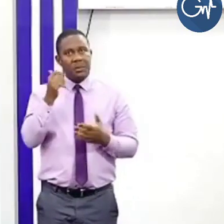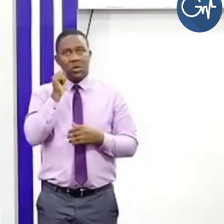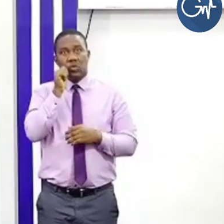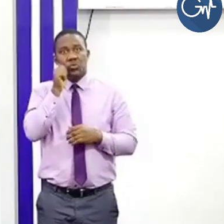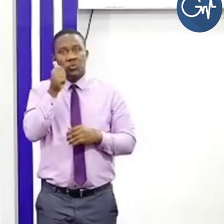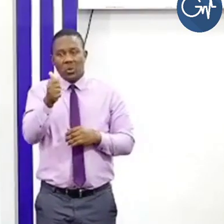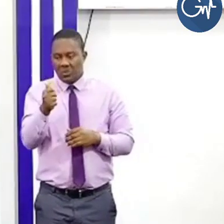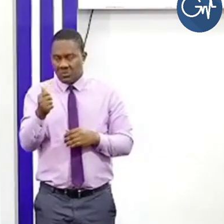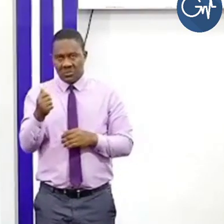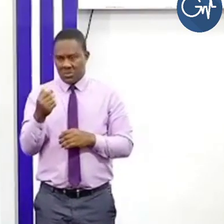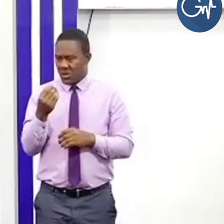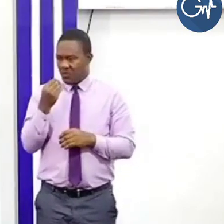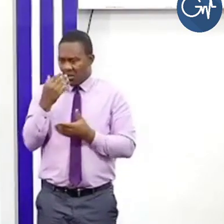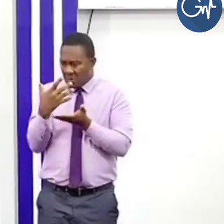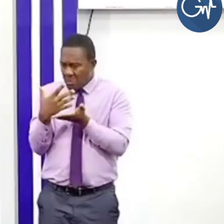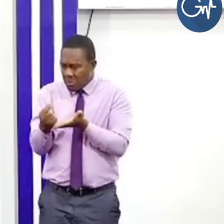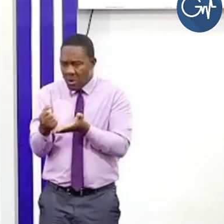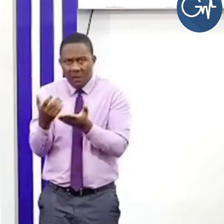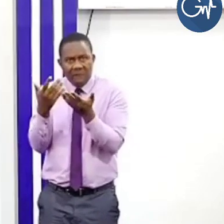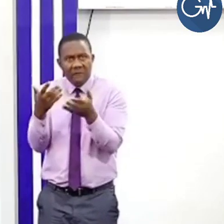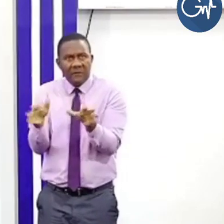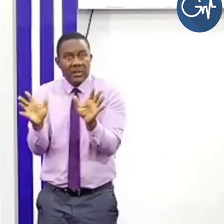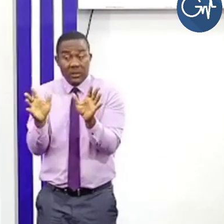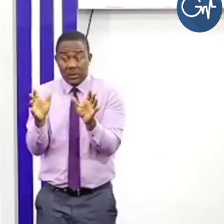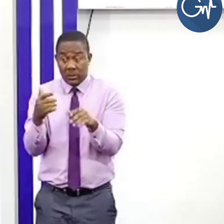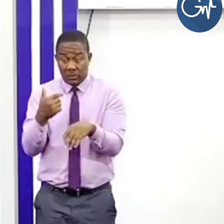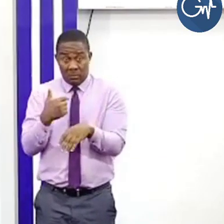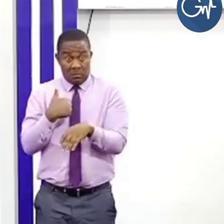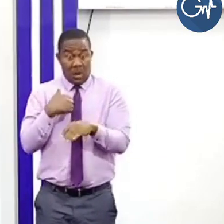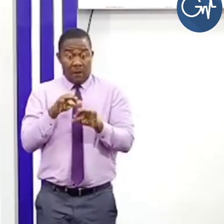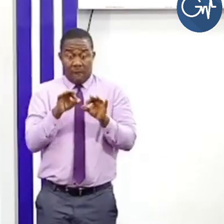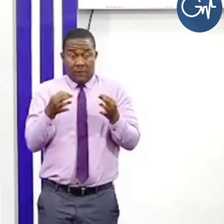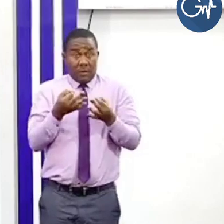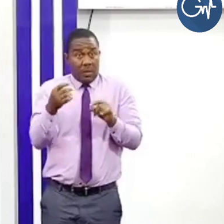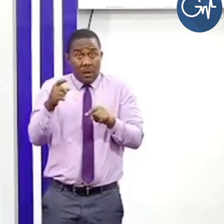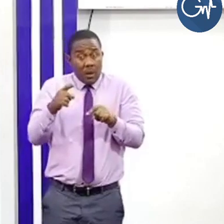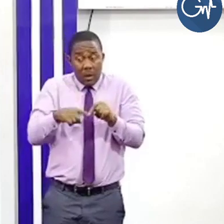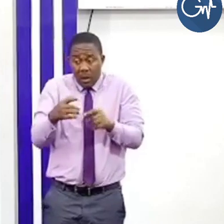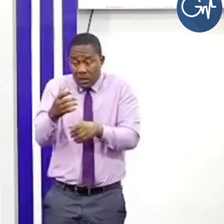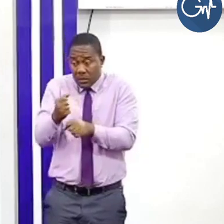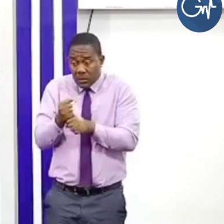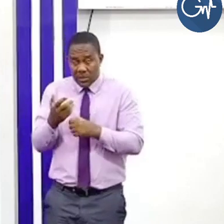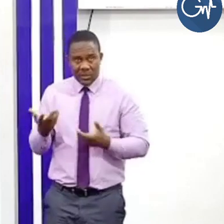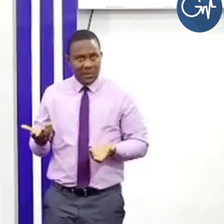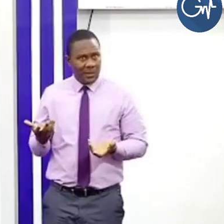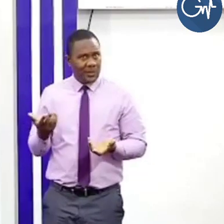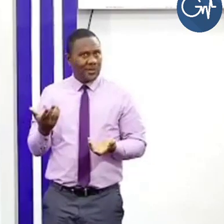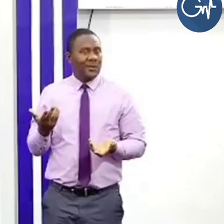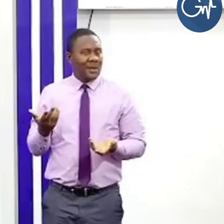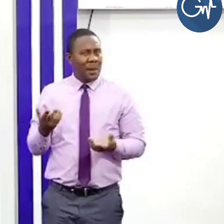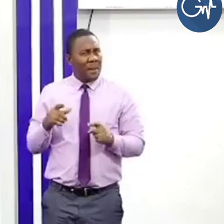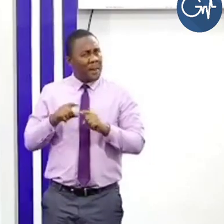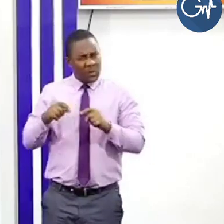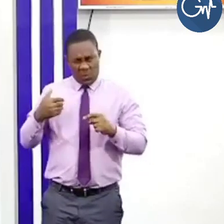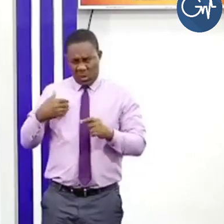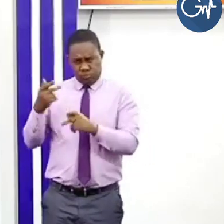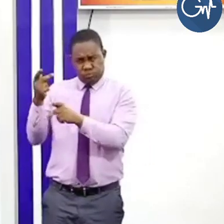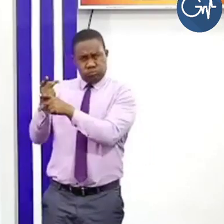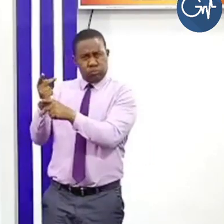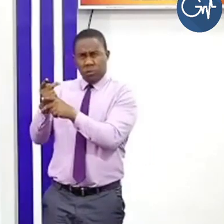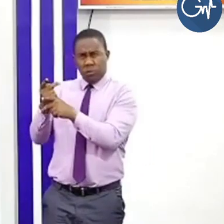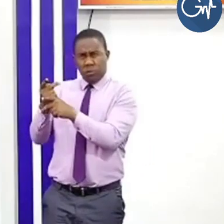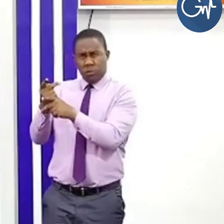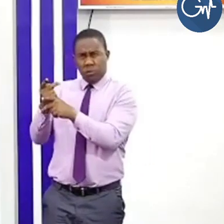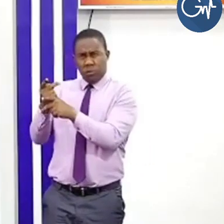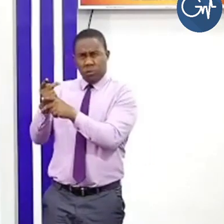nti uno ire no ba munya bi ni a ena na wo ye bibi sa no a na nti ase omu aduane bebre wo